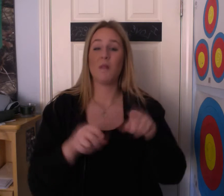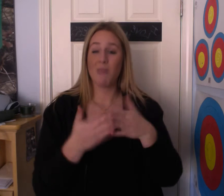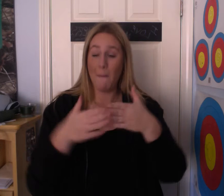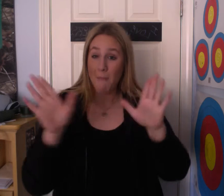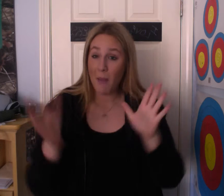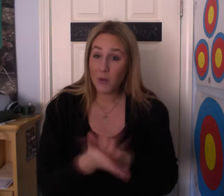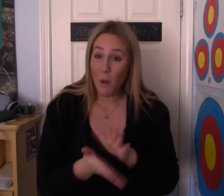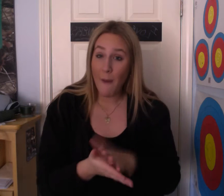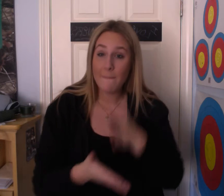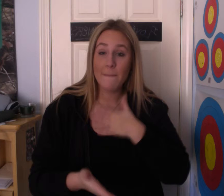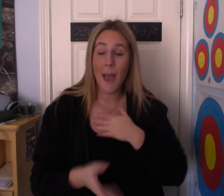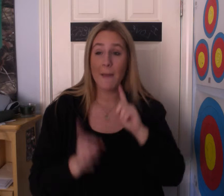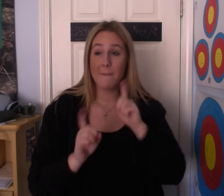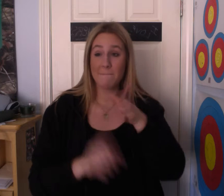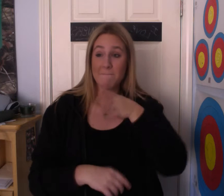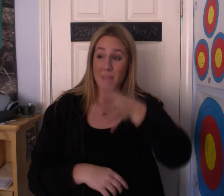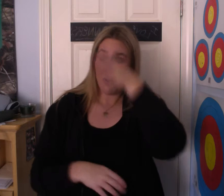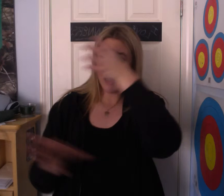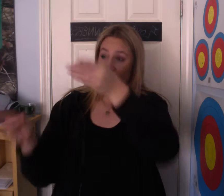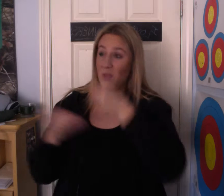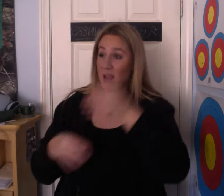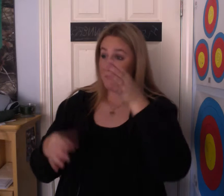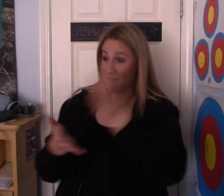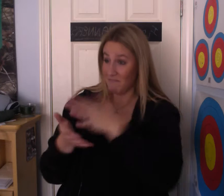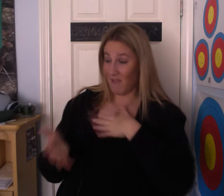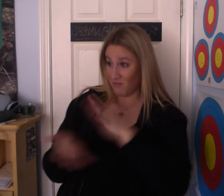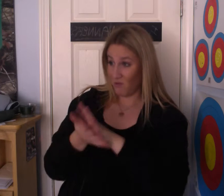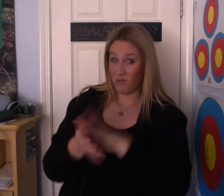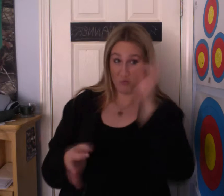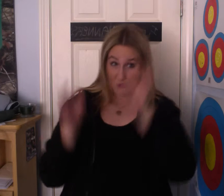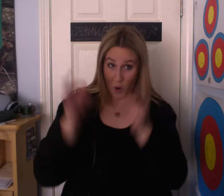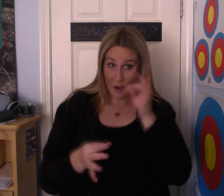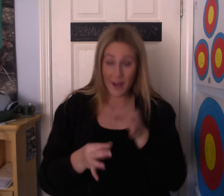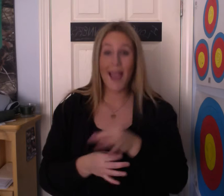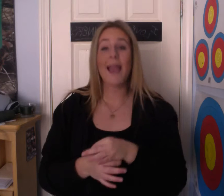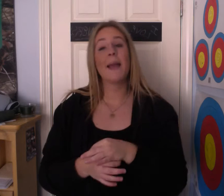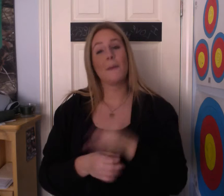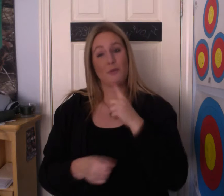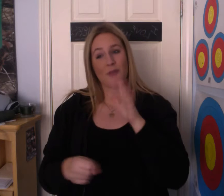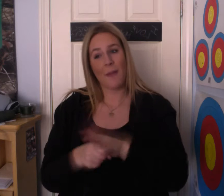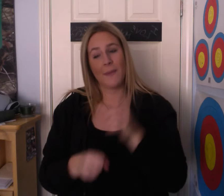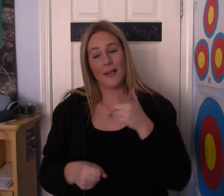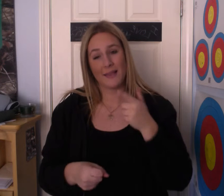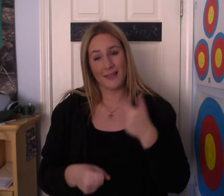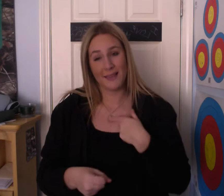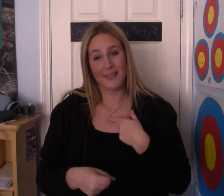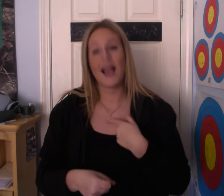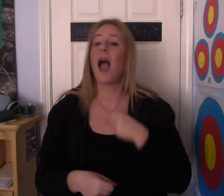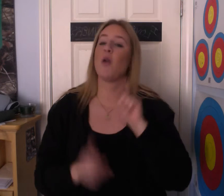sue the school system and guarantee that I went too. And if we didn't all get A's, we all got my mother's